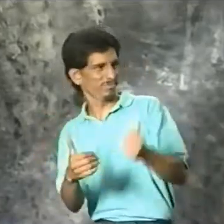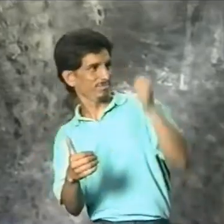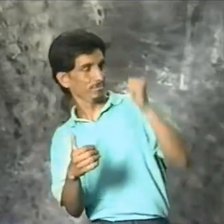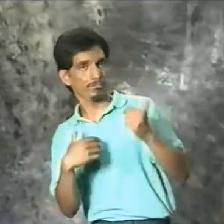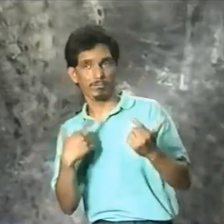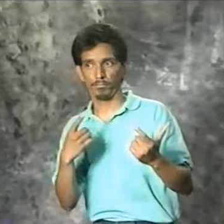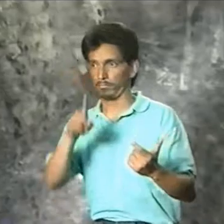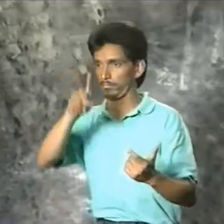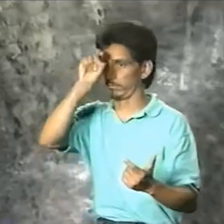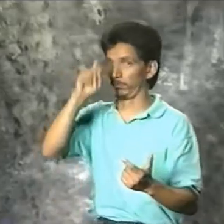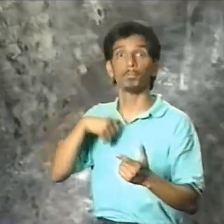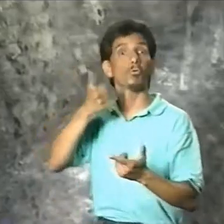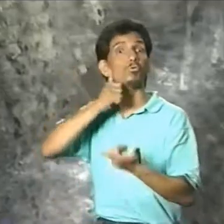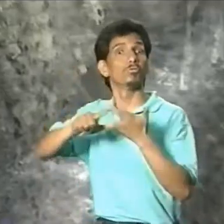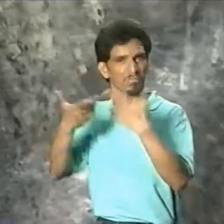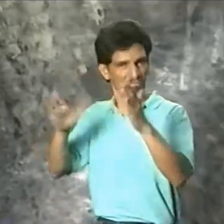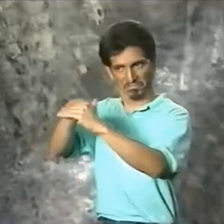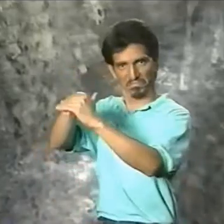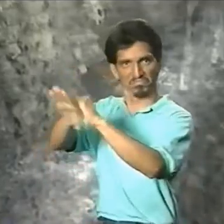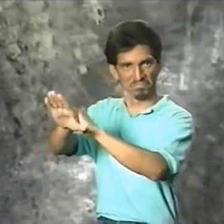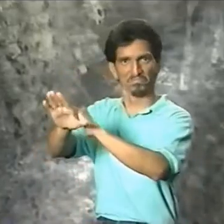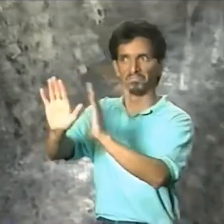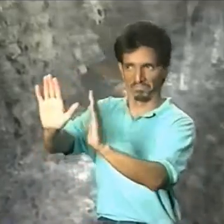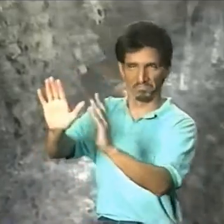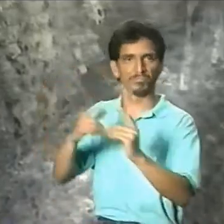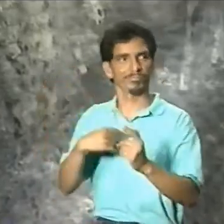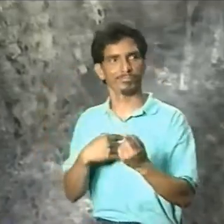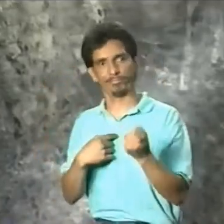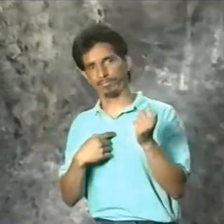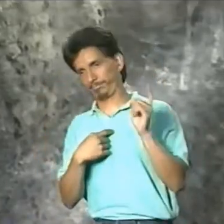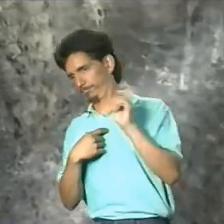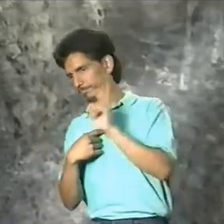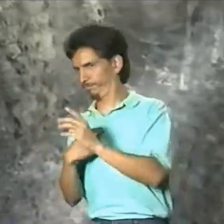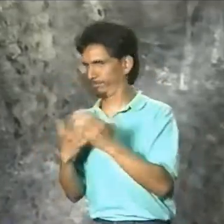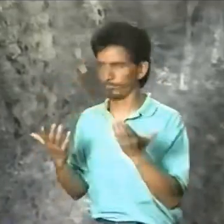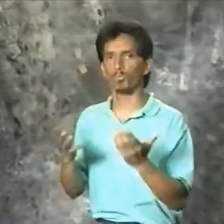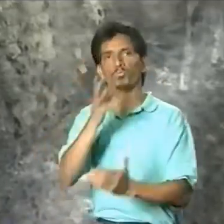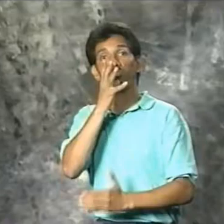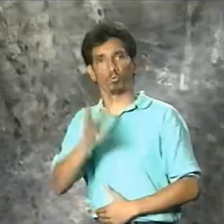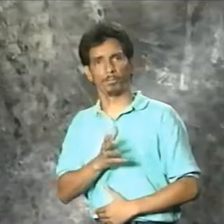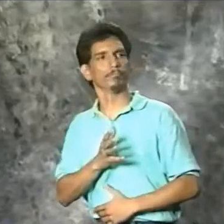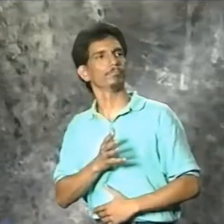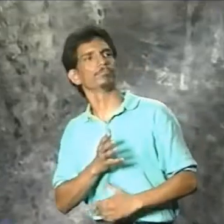speak. So he went ahead and sent me over to another area. My girlfriend had already gone through the border, but I was having to wait behind the